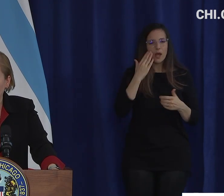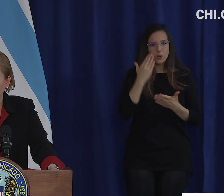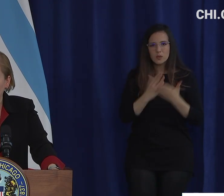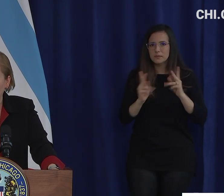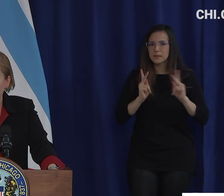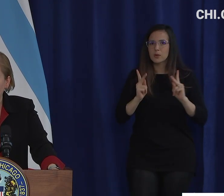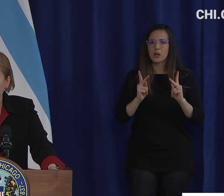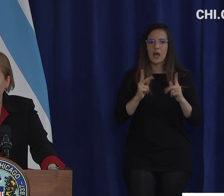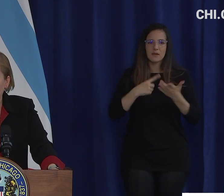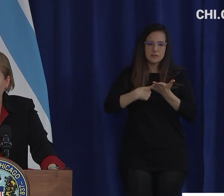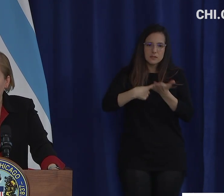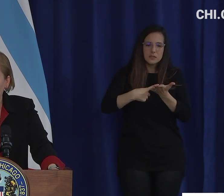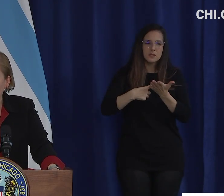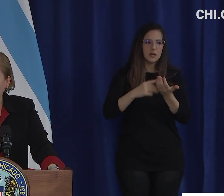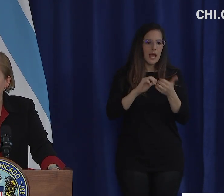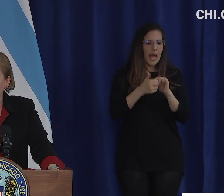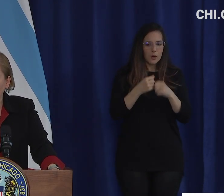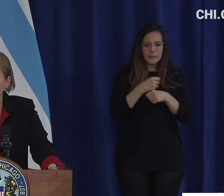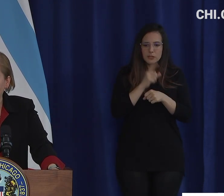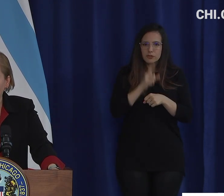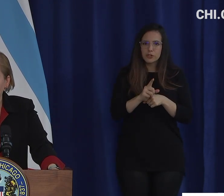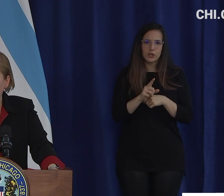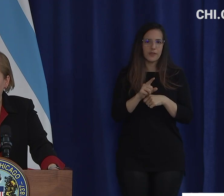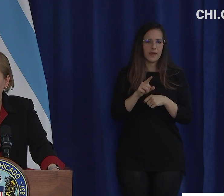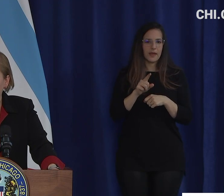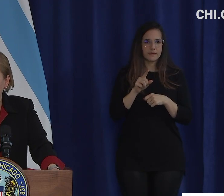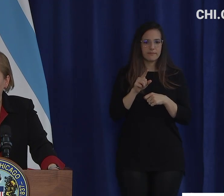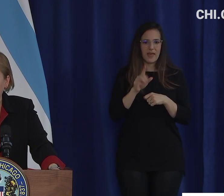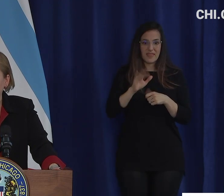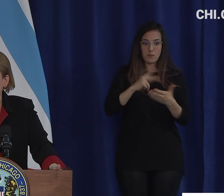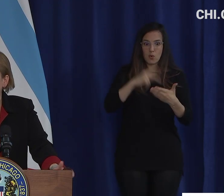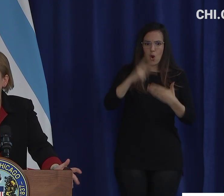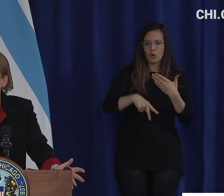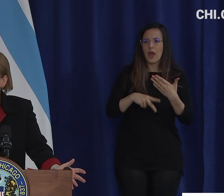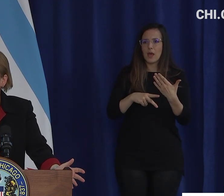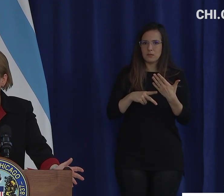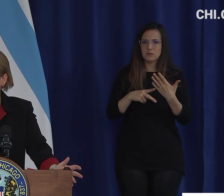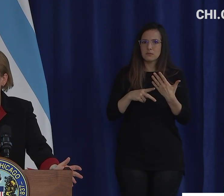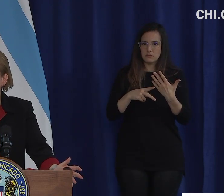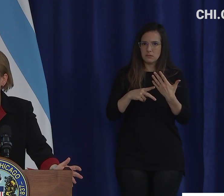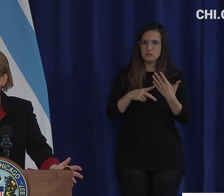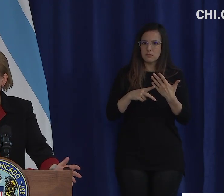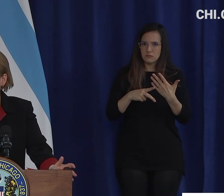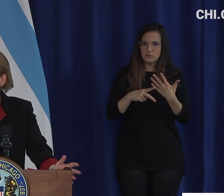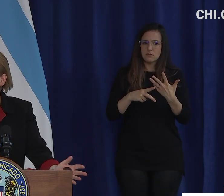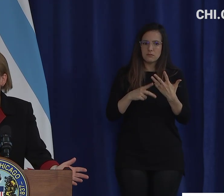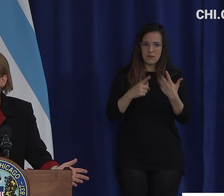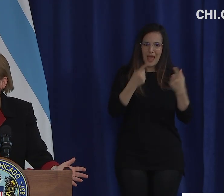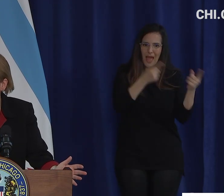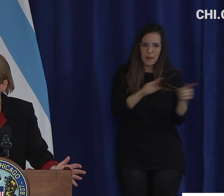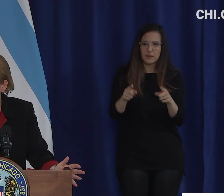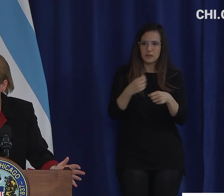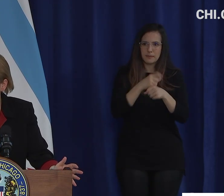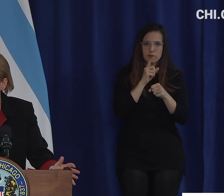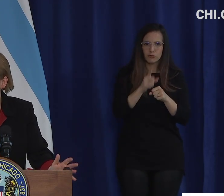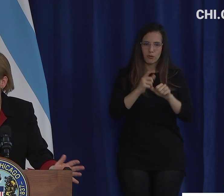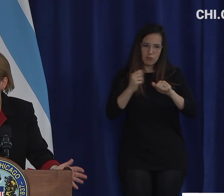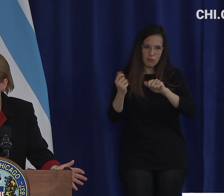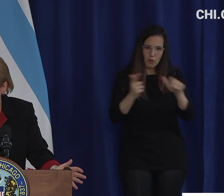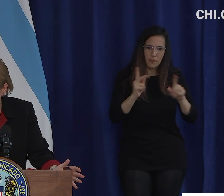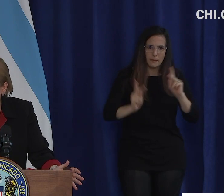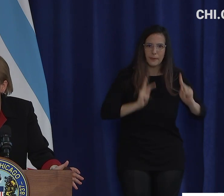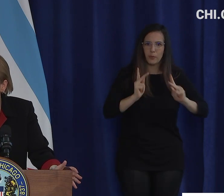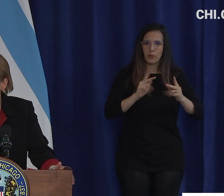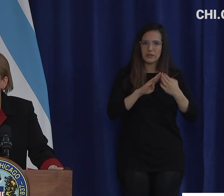make sure that that is rolled out in a way that recognizes people in different parts of the city have different access to resources. We've